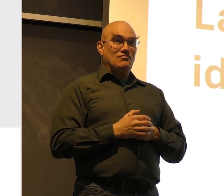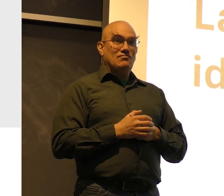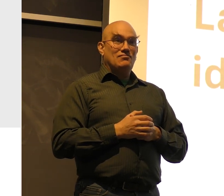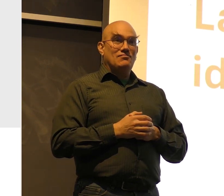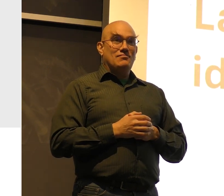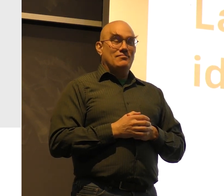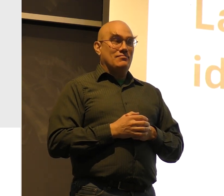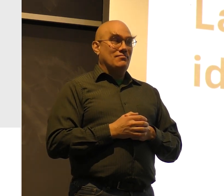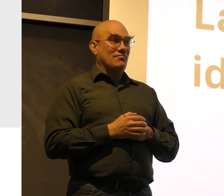rock on.